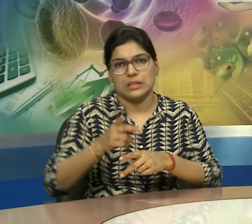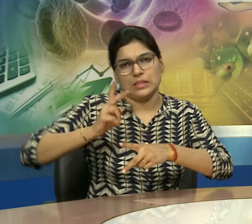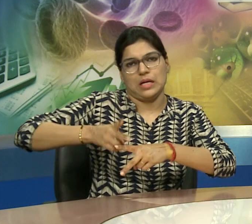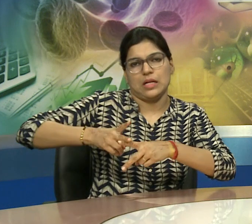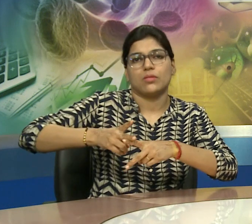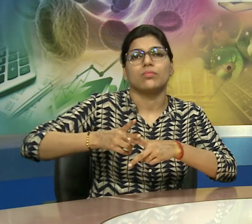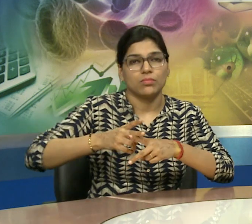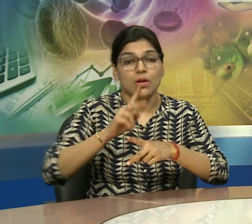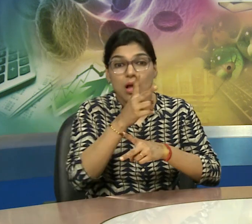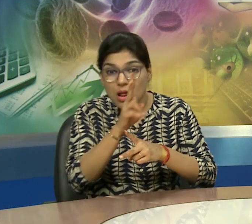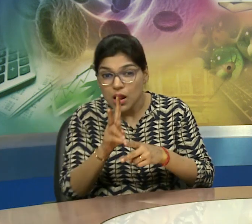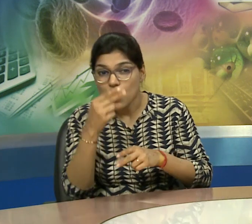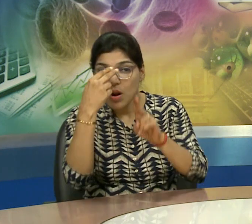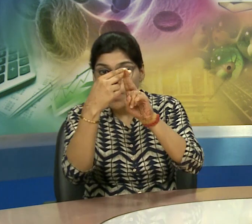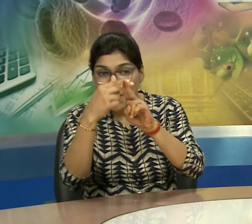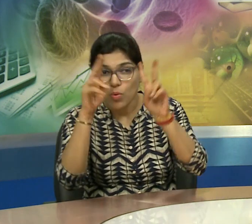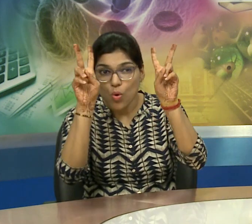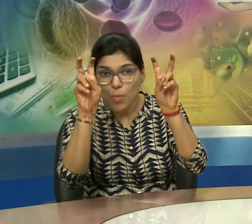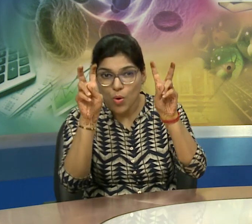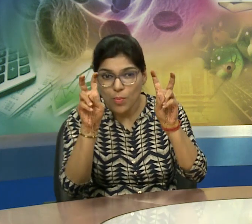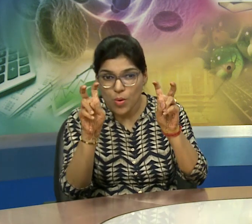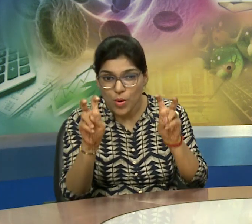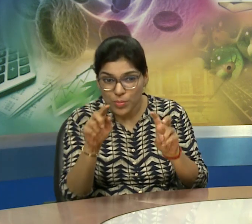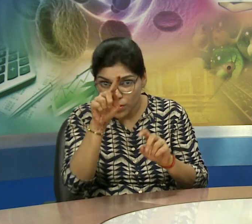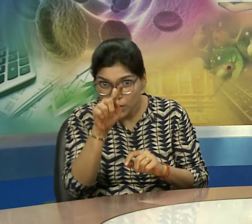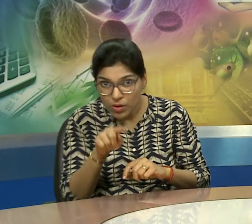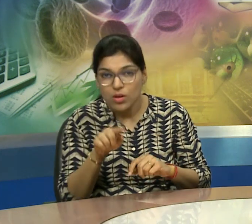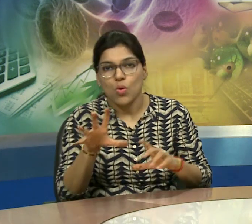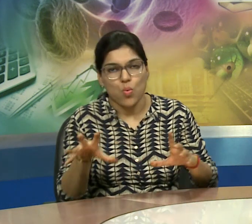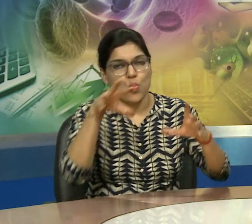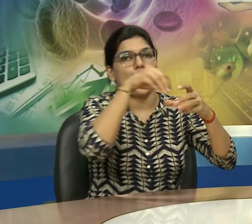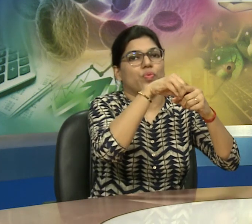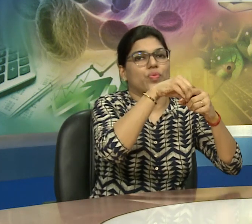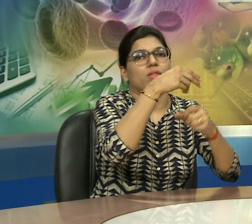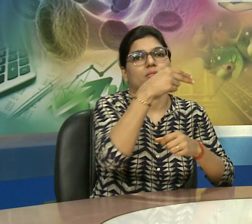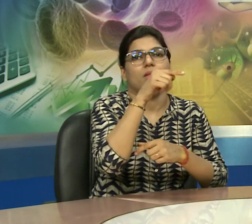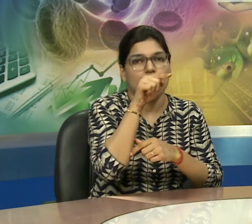and because, but, or, and still, etc.